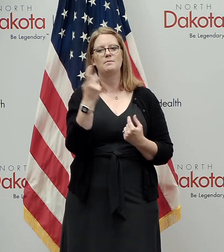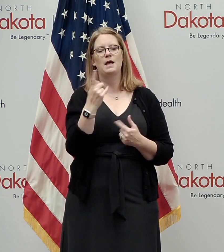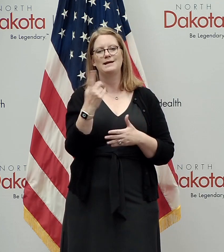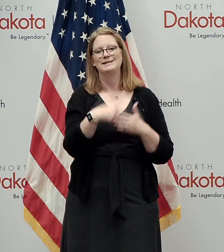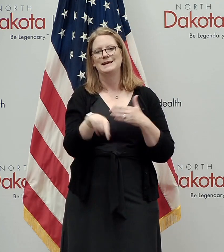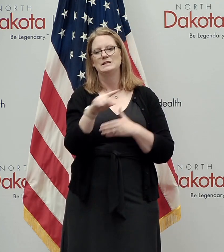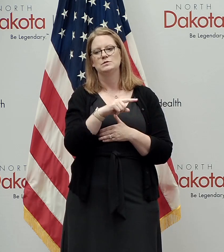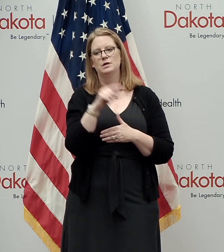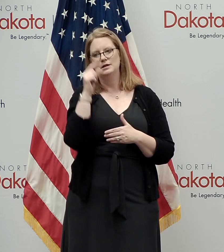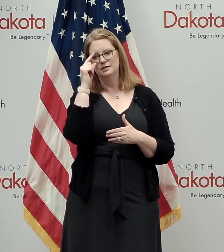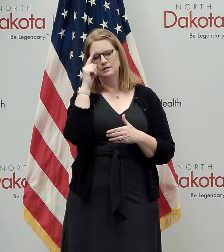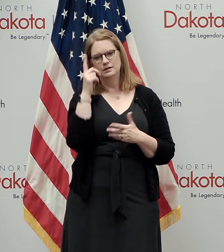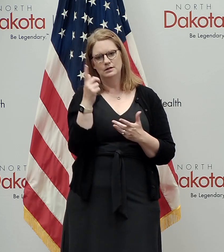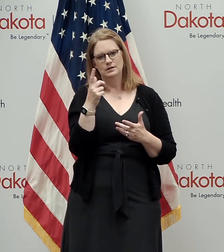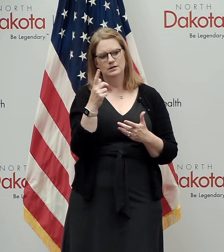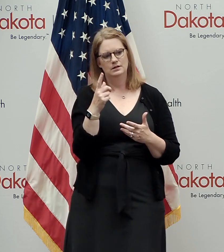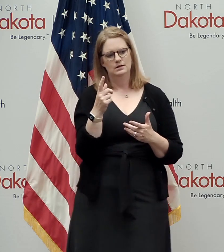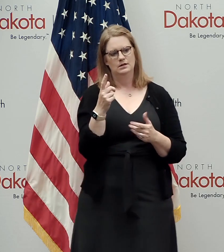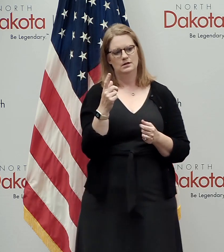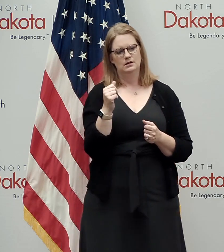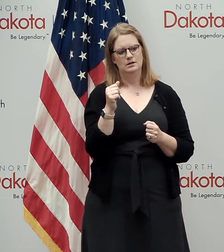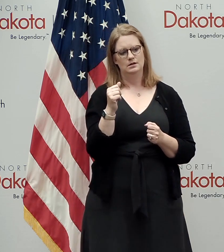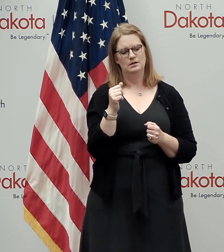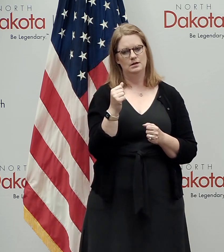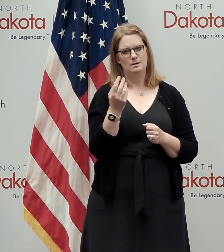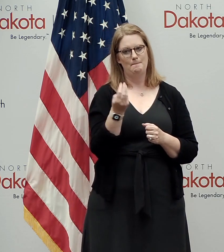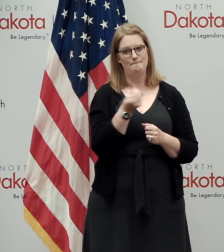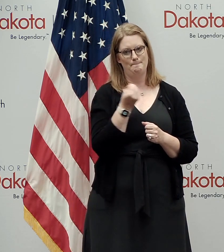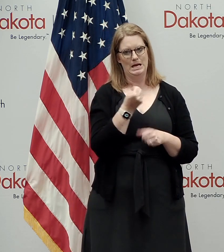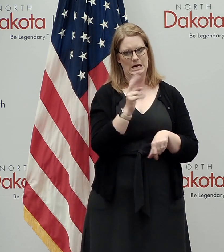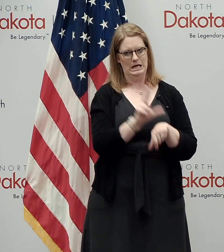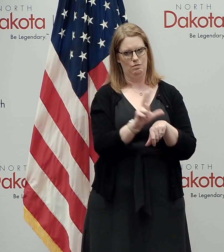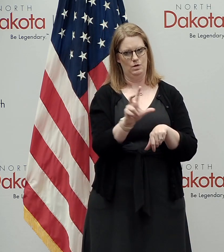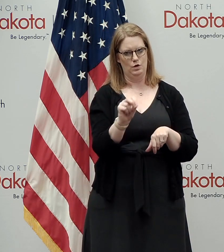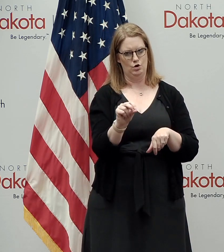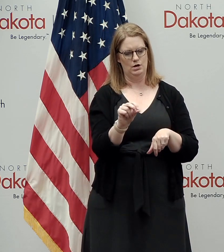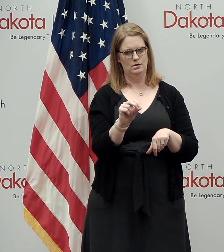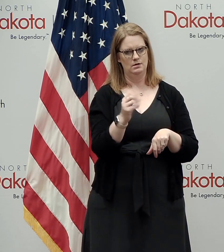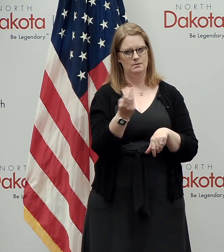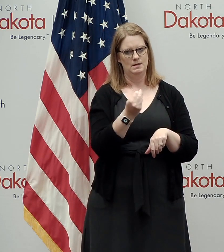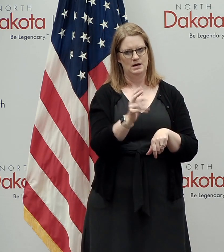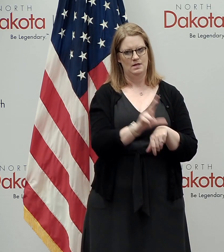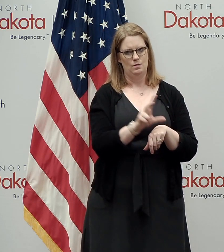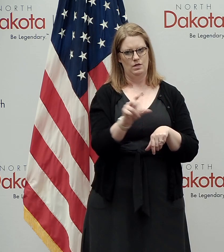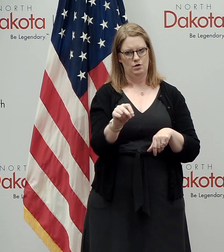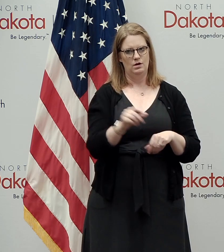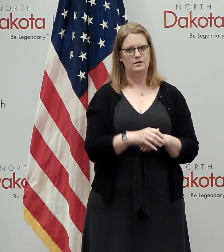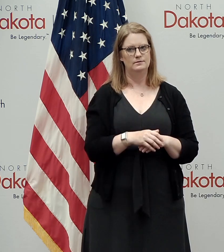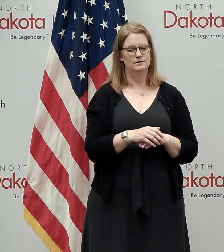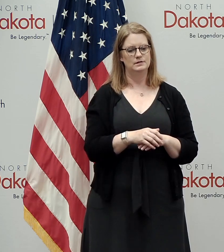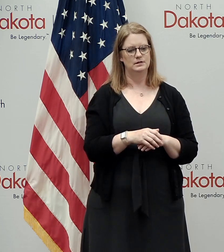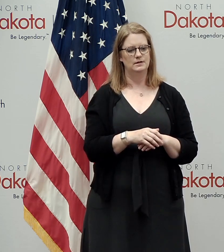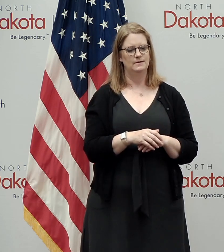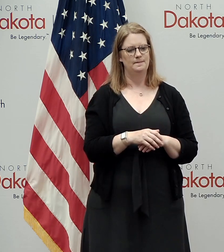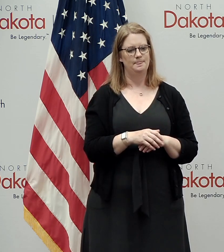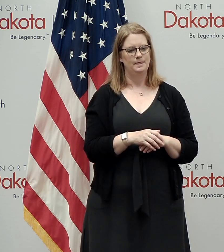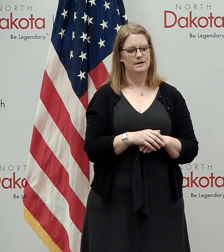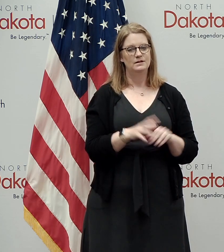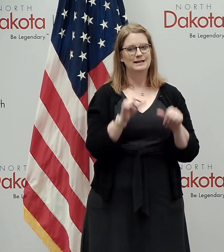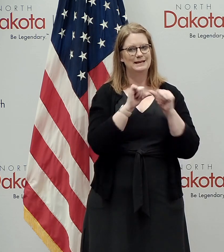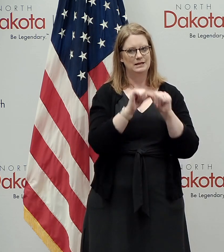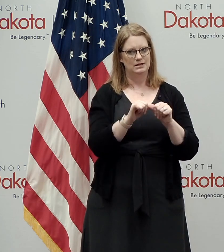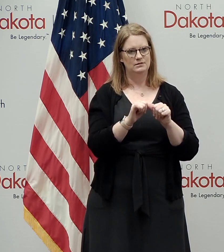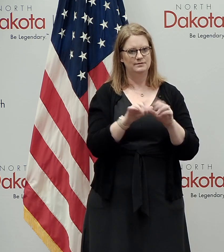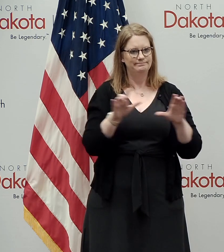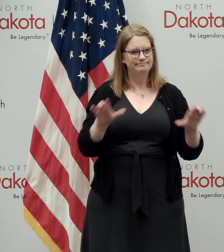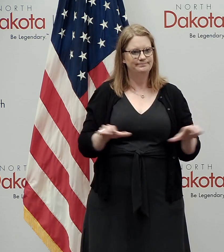press conference, press briefing is going to be Monday at 3:30 p.m. And so until then, remember to continue